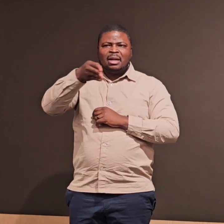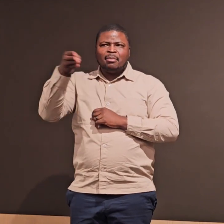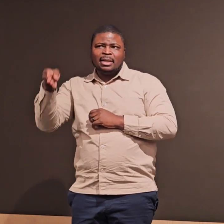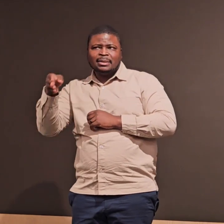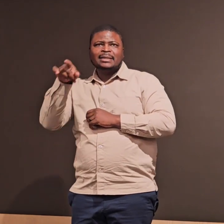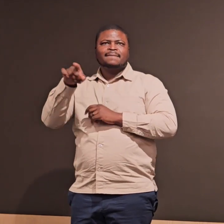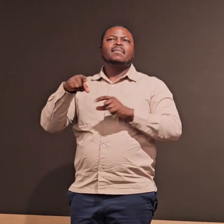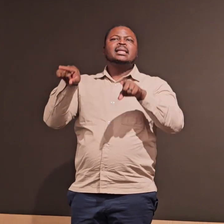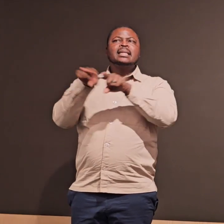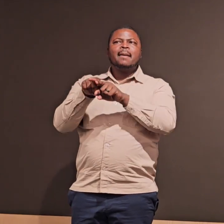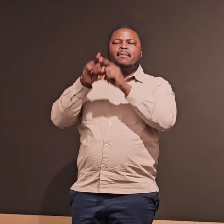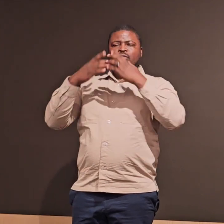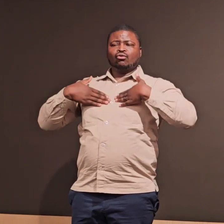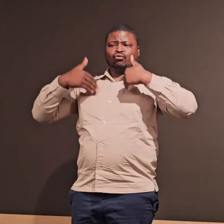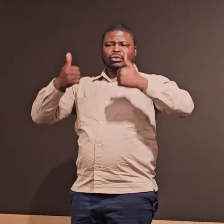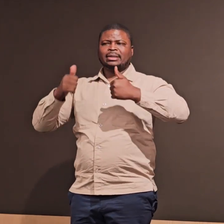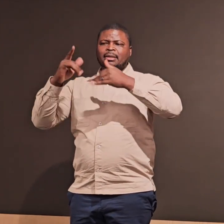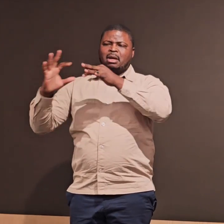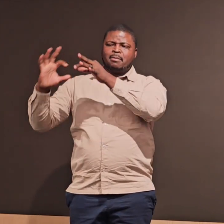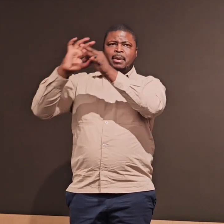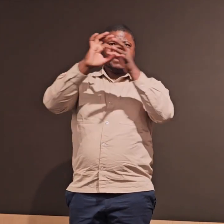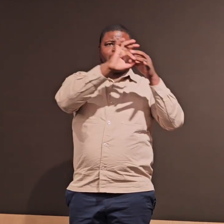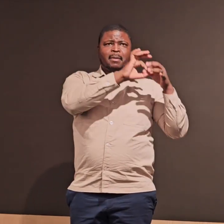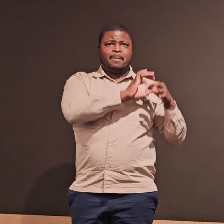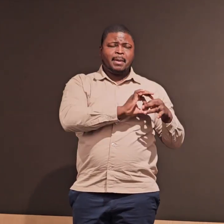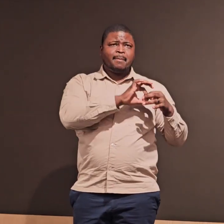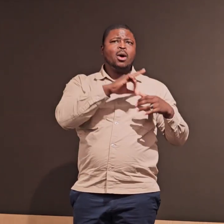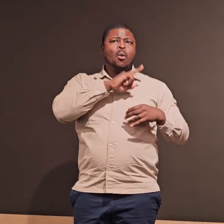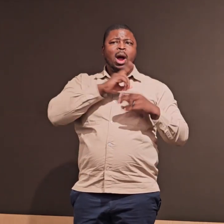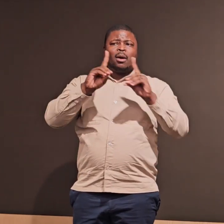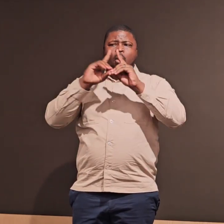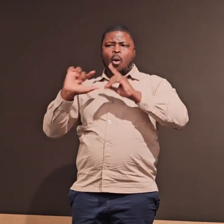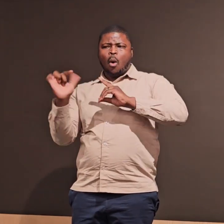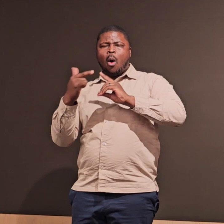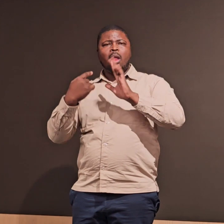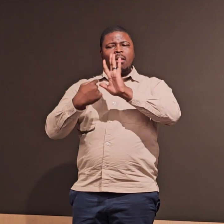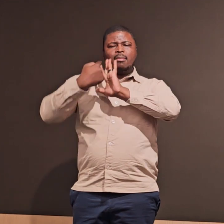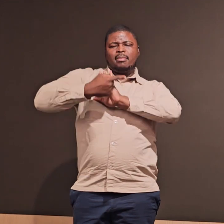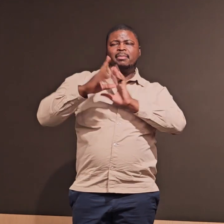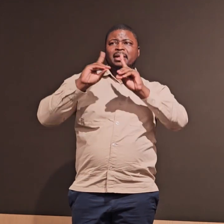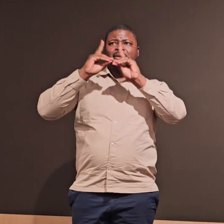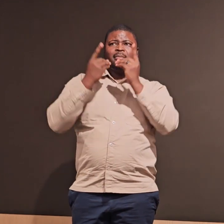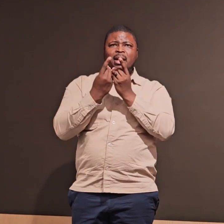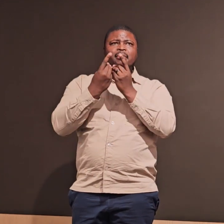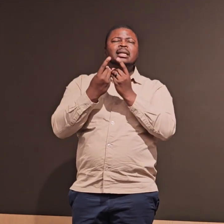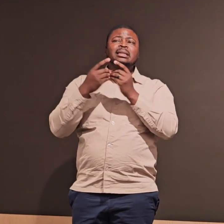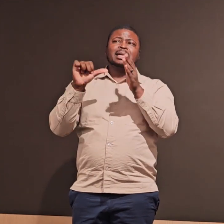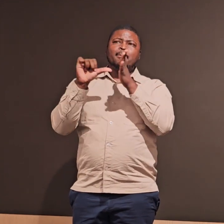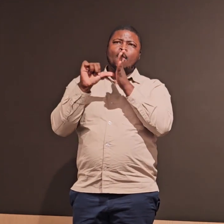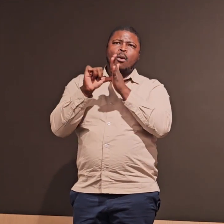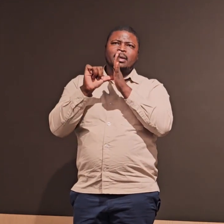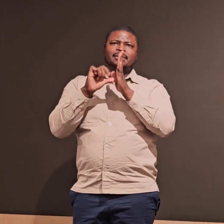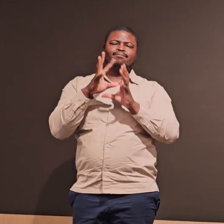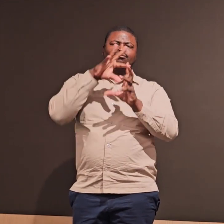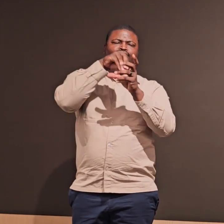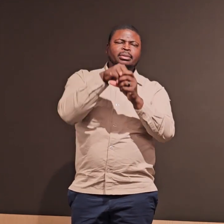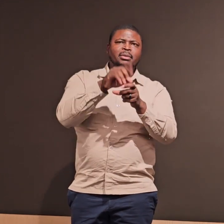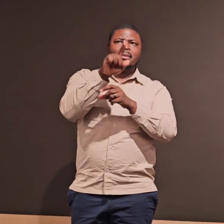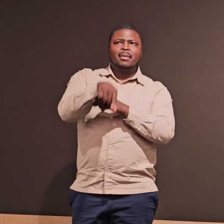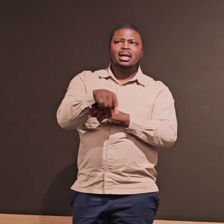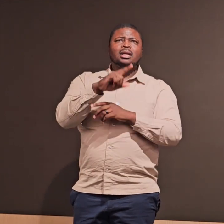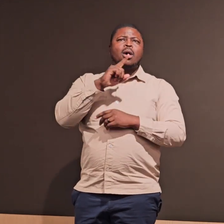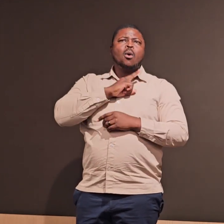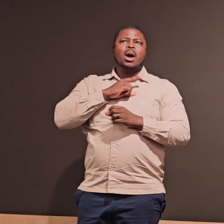as nutrition indicators because of their importance. And this was seen to be dominant. The social relief